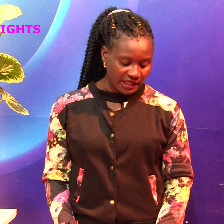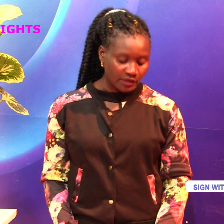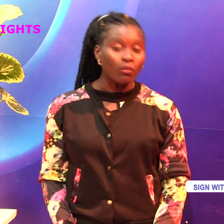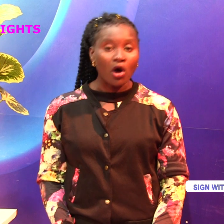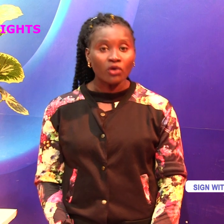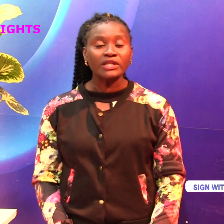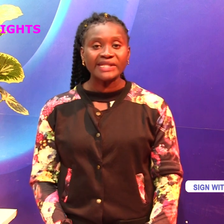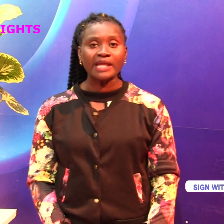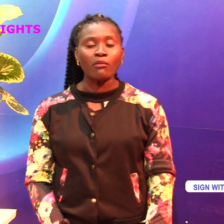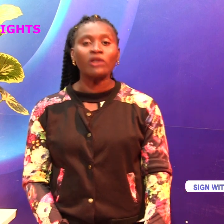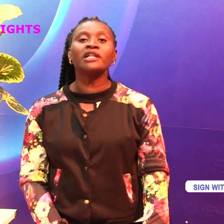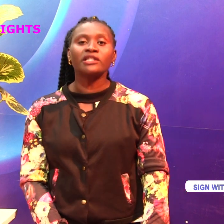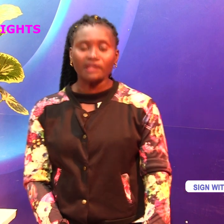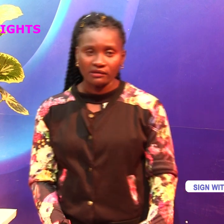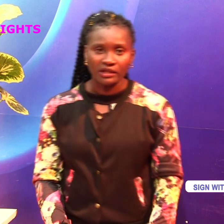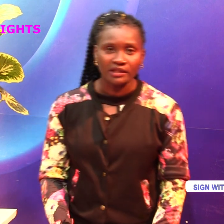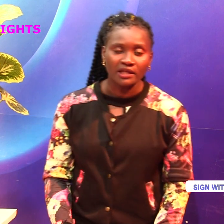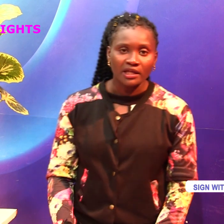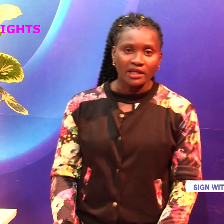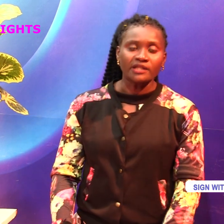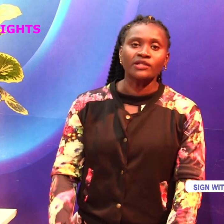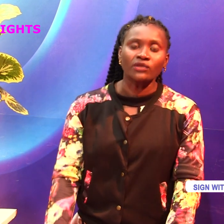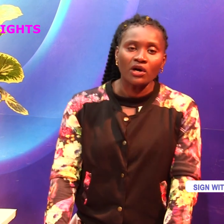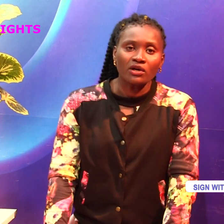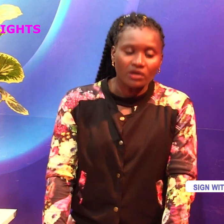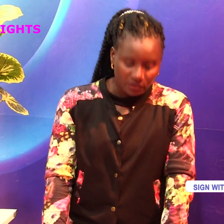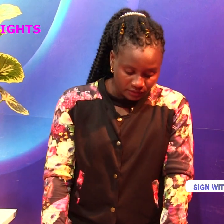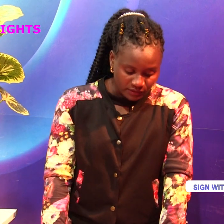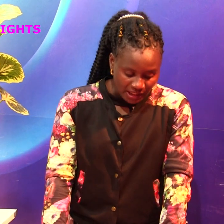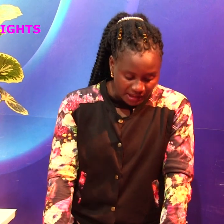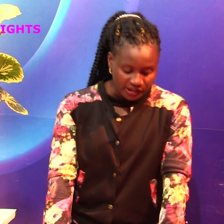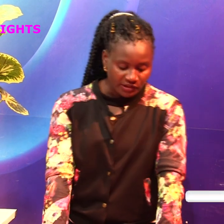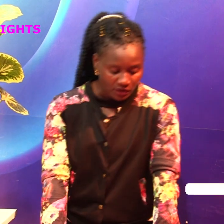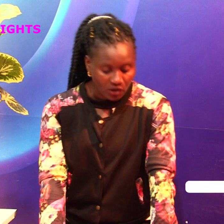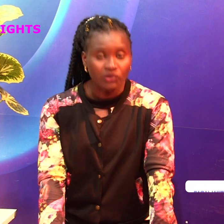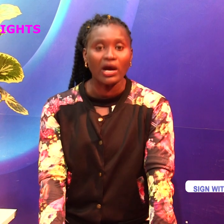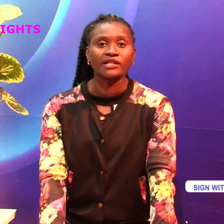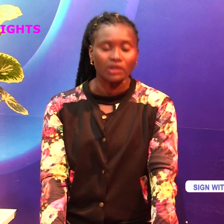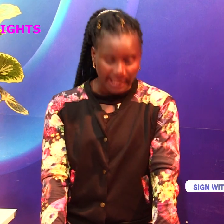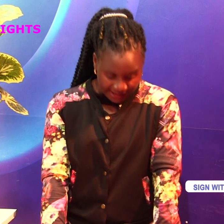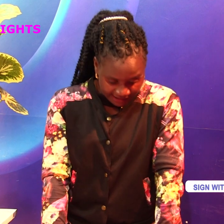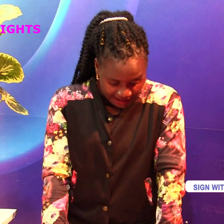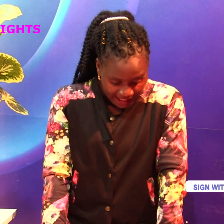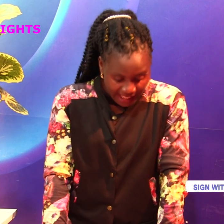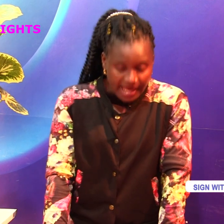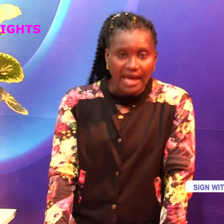and mock disabled children. It is wrong to isolate